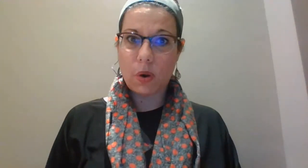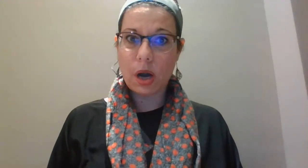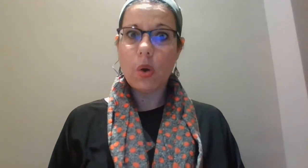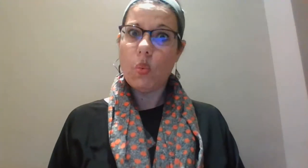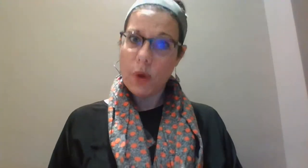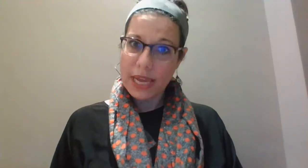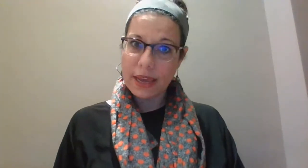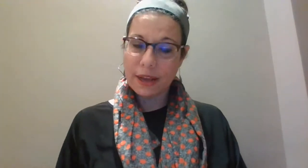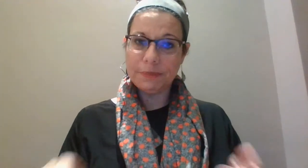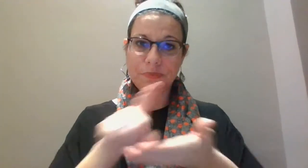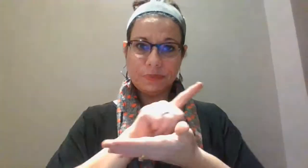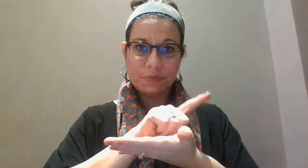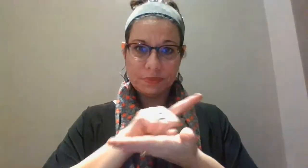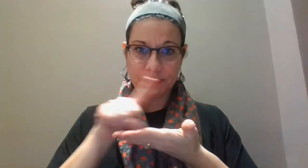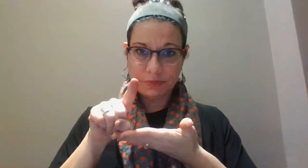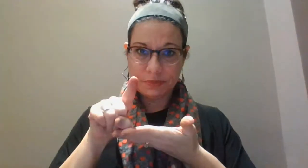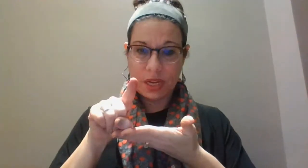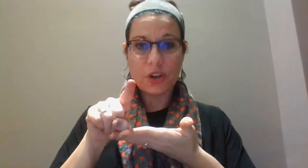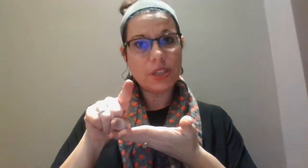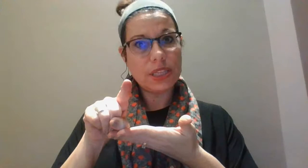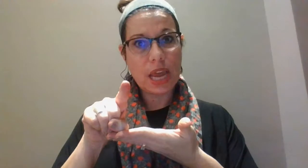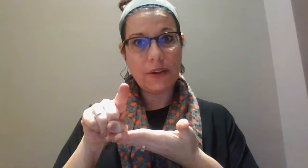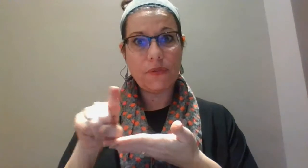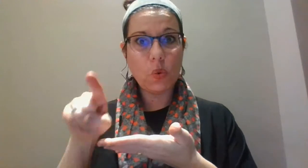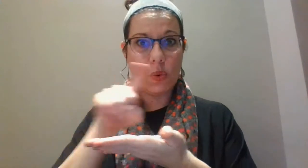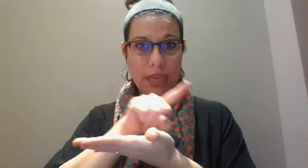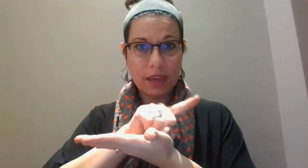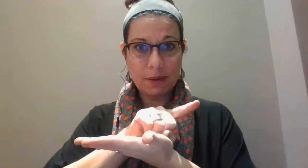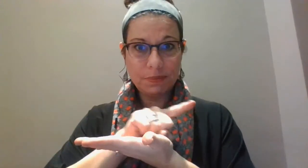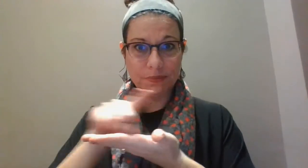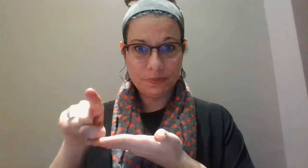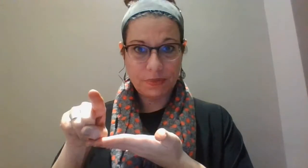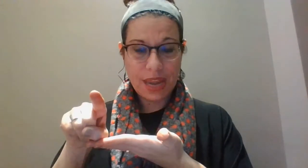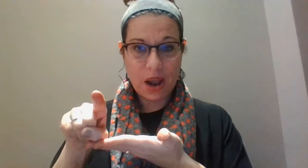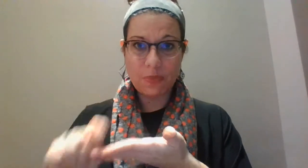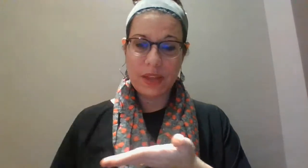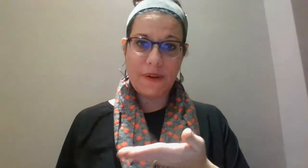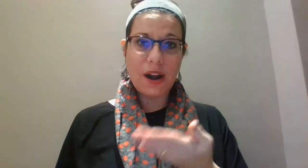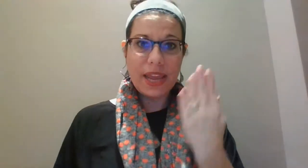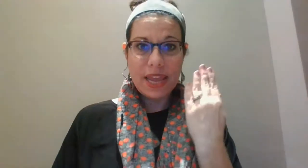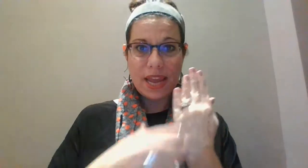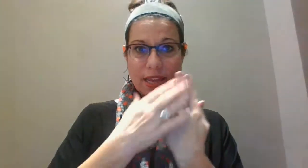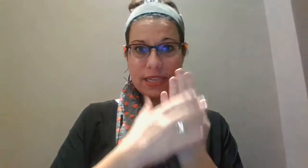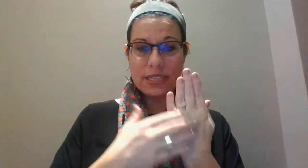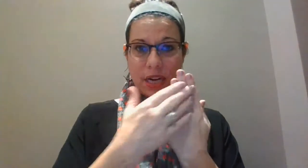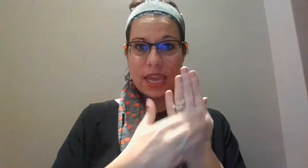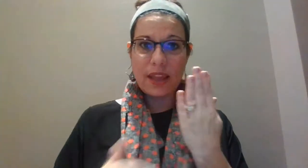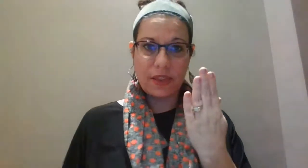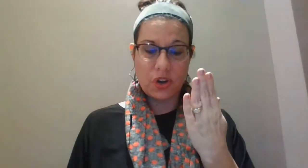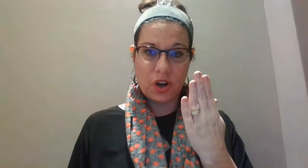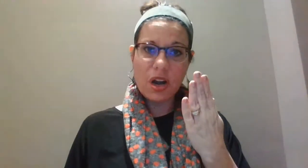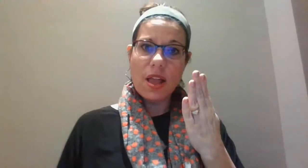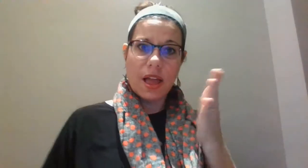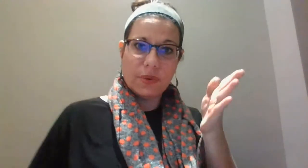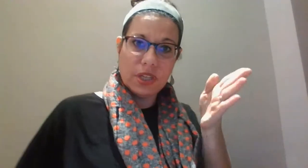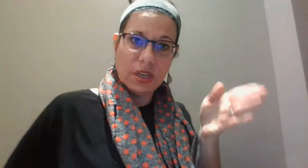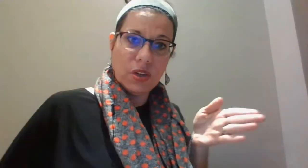our week. Here's the sign for week. Now, if our hand is our calendar, I want you to use